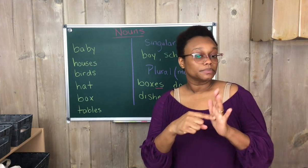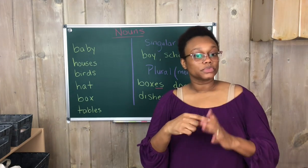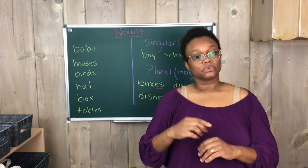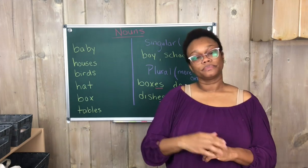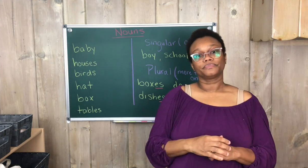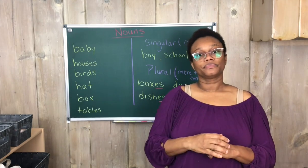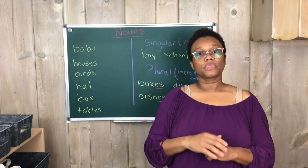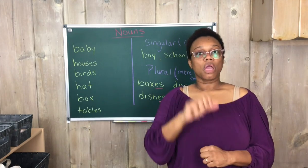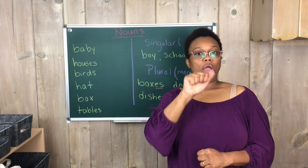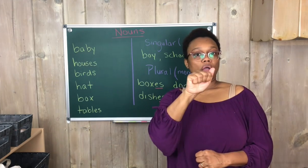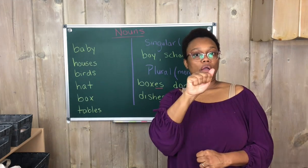For example,